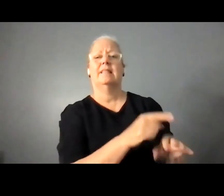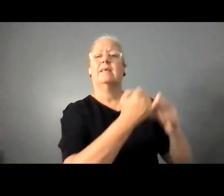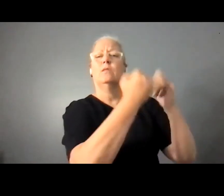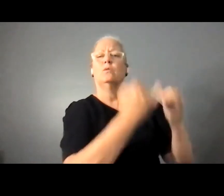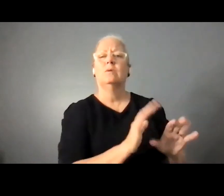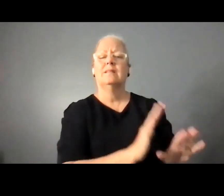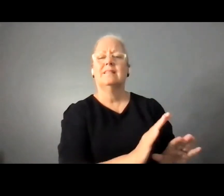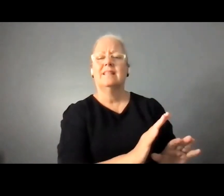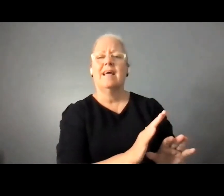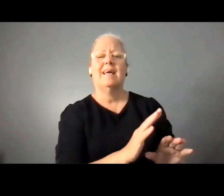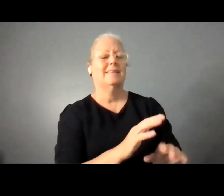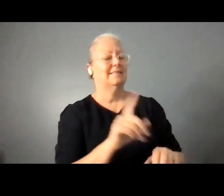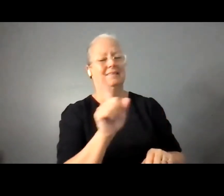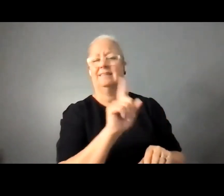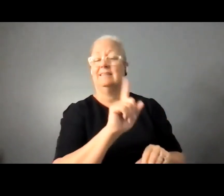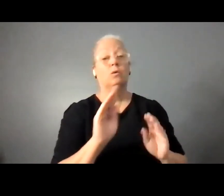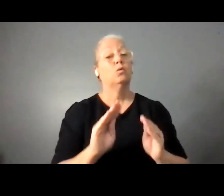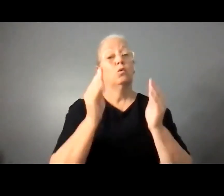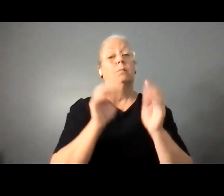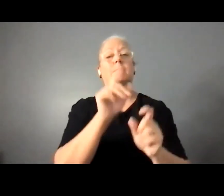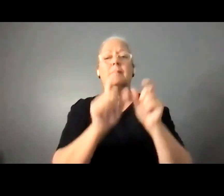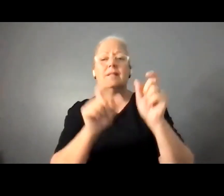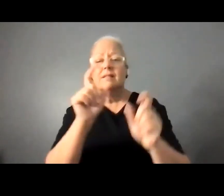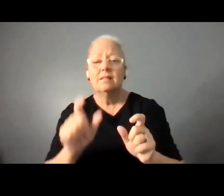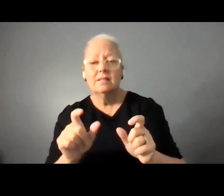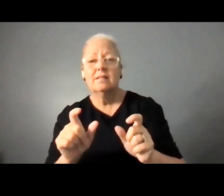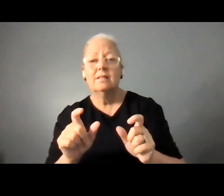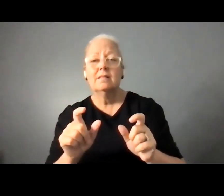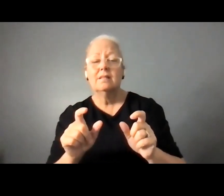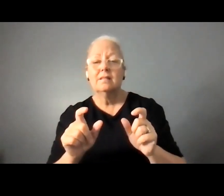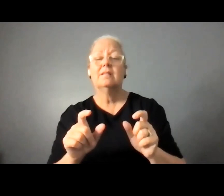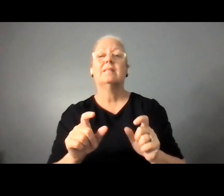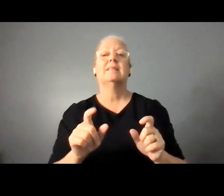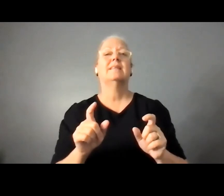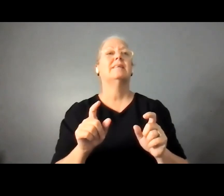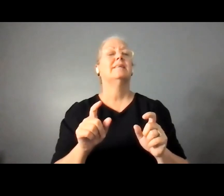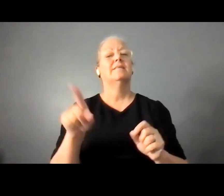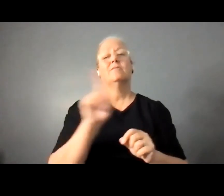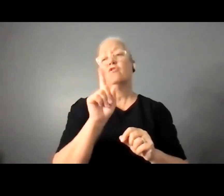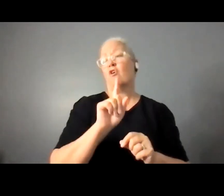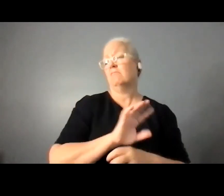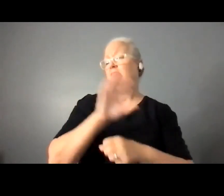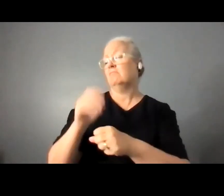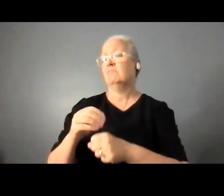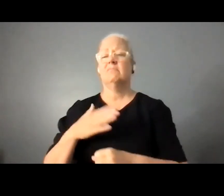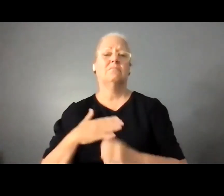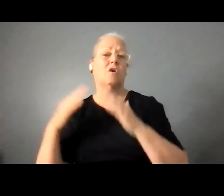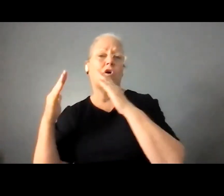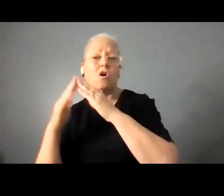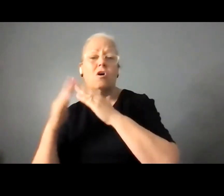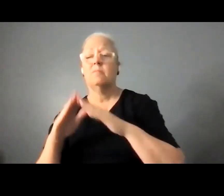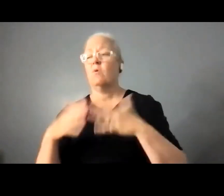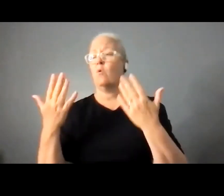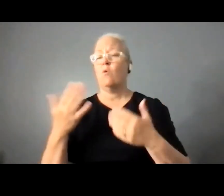discriminates young people, but young people are able. Sometimes we don't include them in our houses, in our spaces.